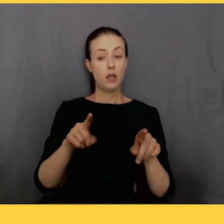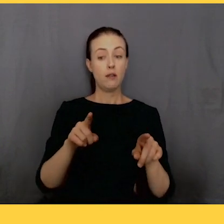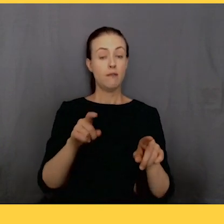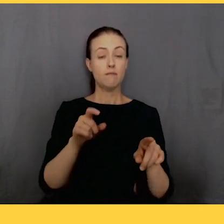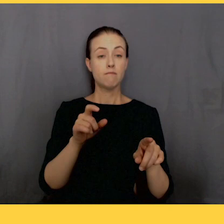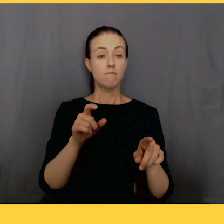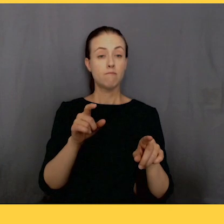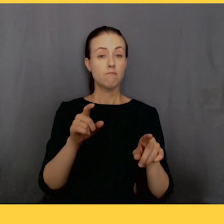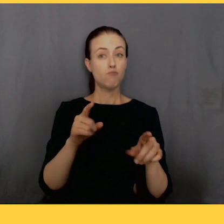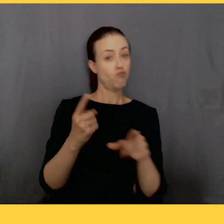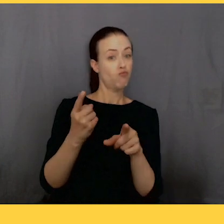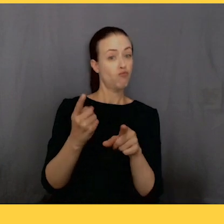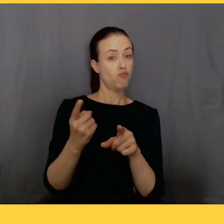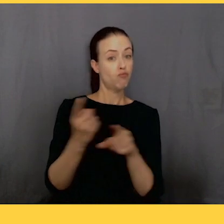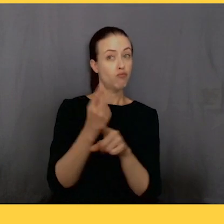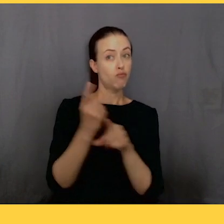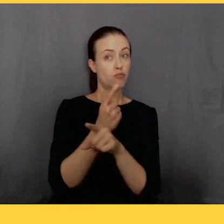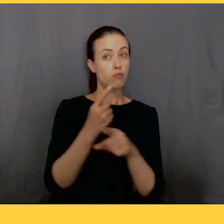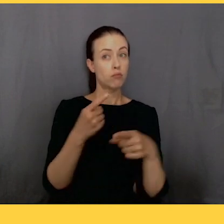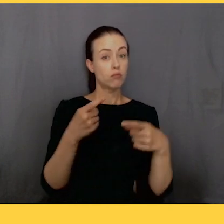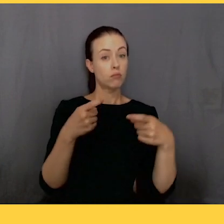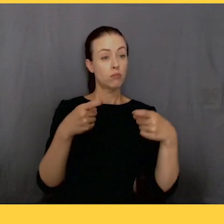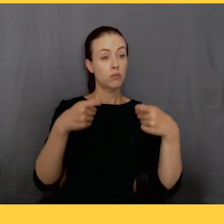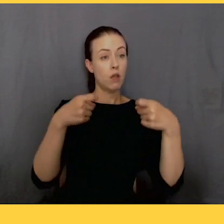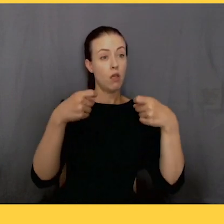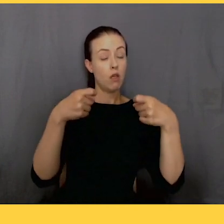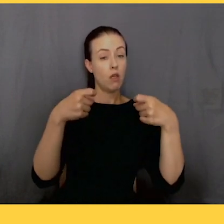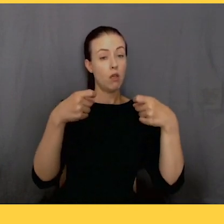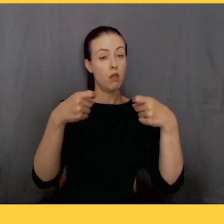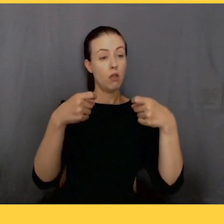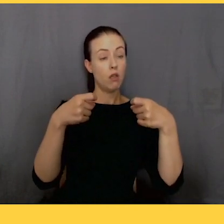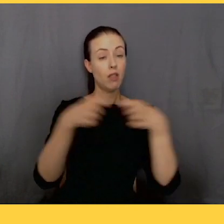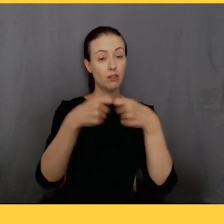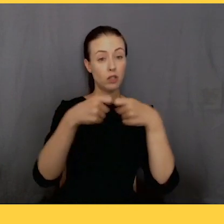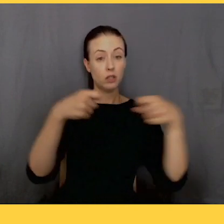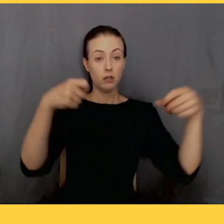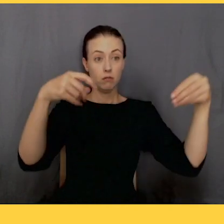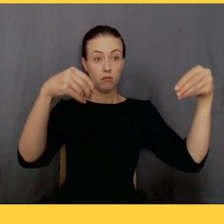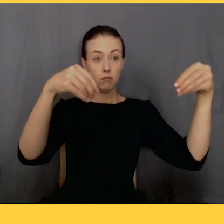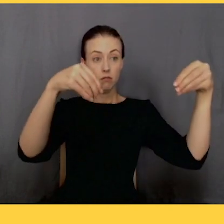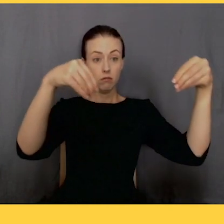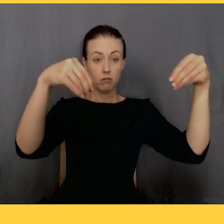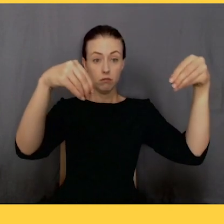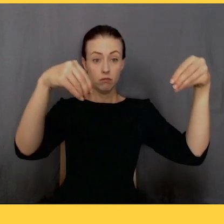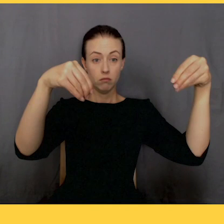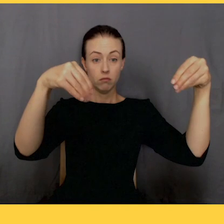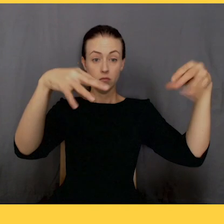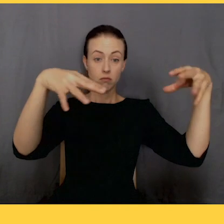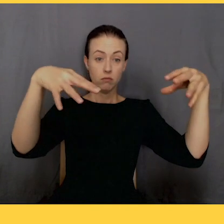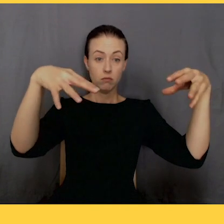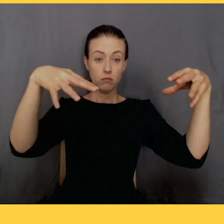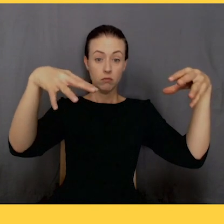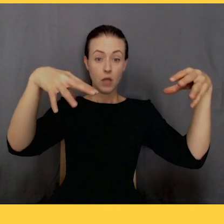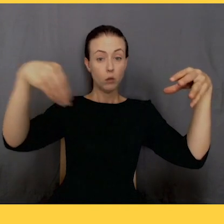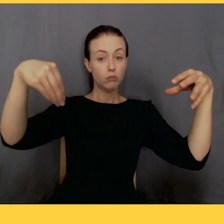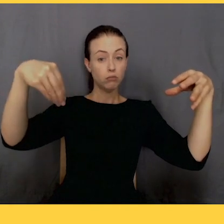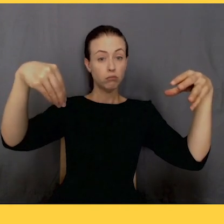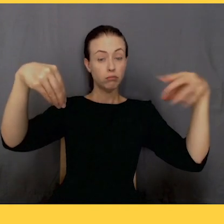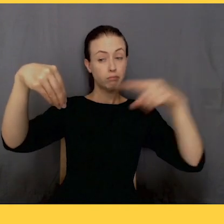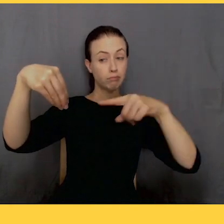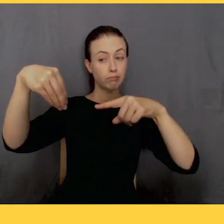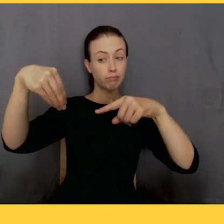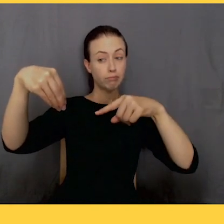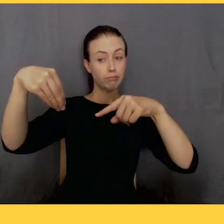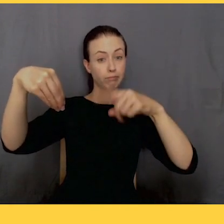these switch allow SCE to selectively de-energize one of these areas based on real-time conditions, or sometimes